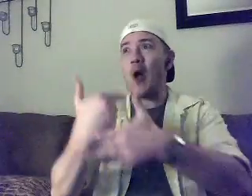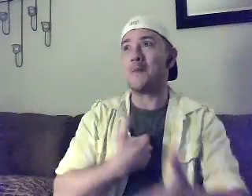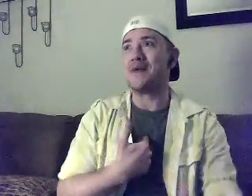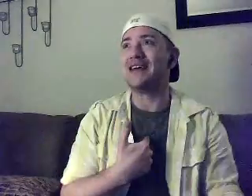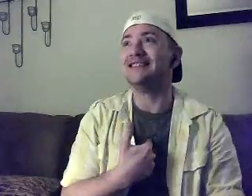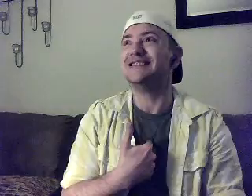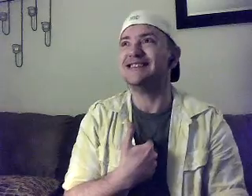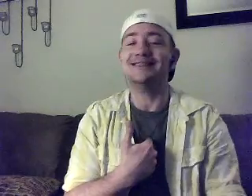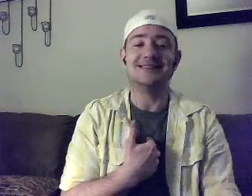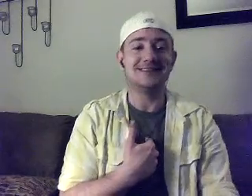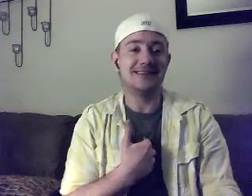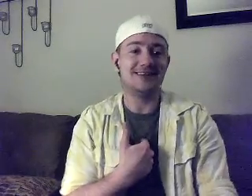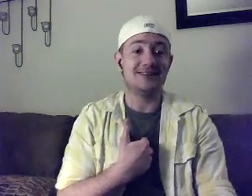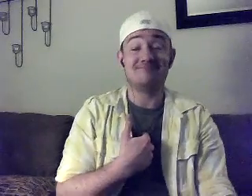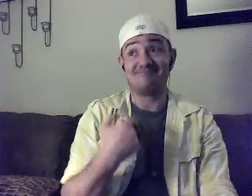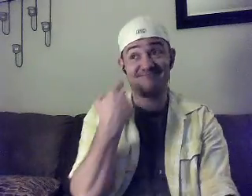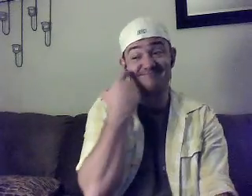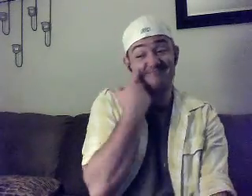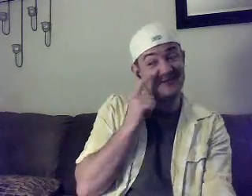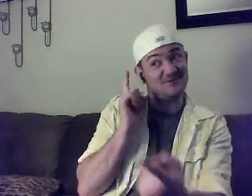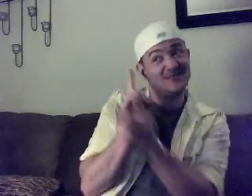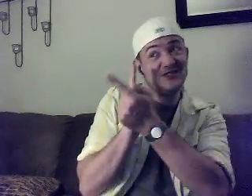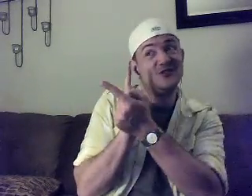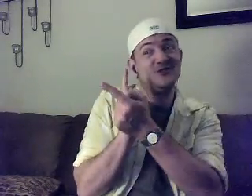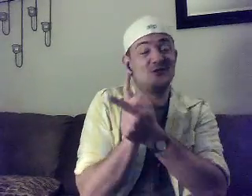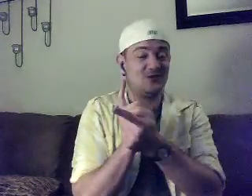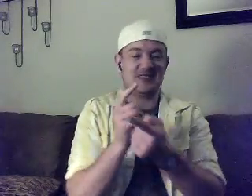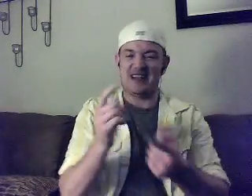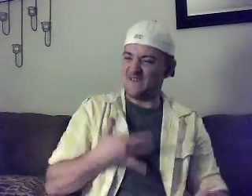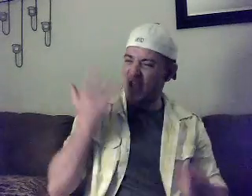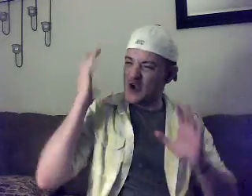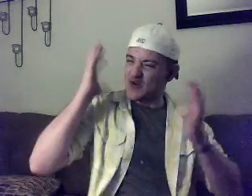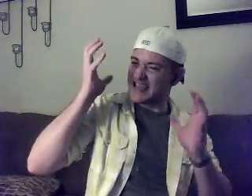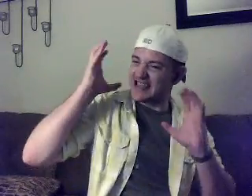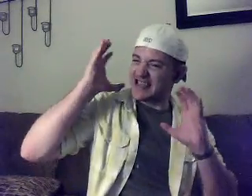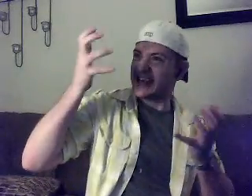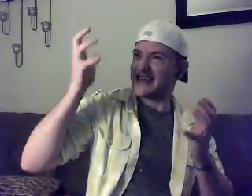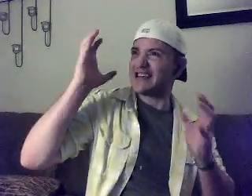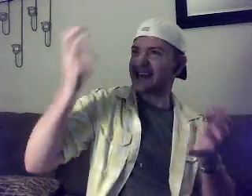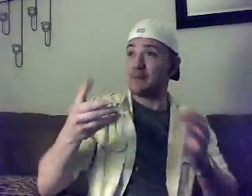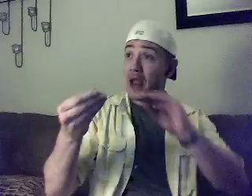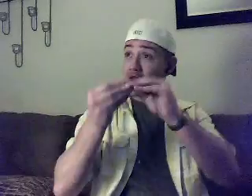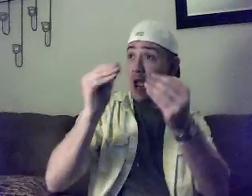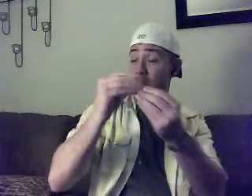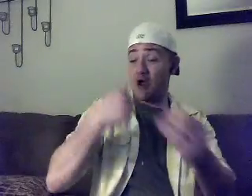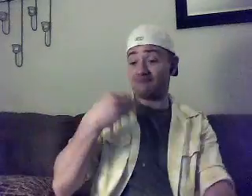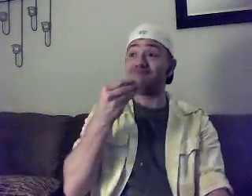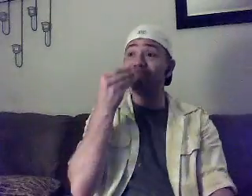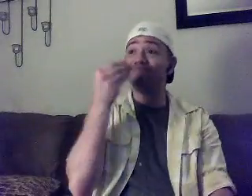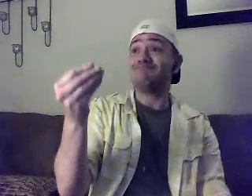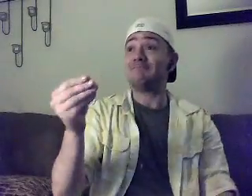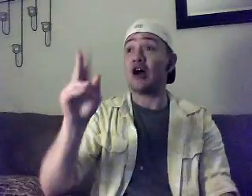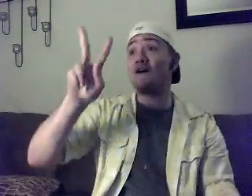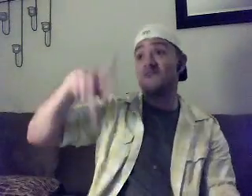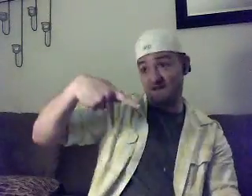call me, maybe Hey, I just met you And this is crazy But here's my number So